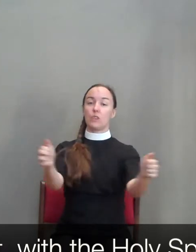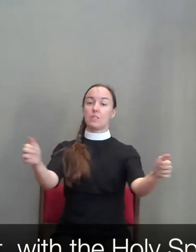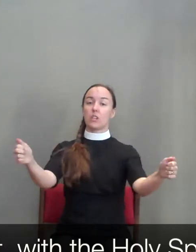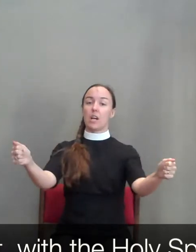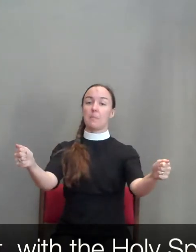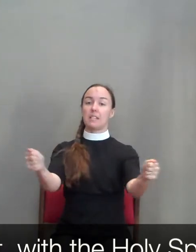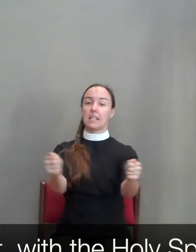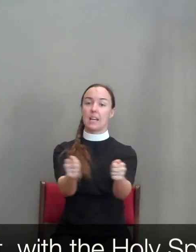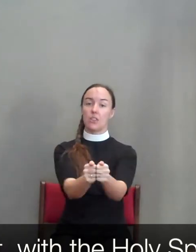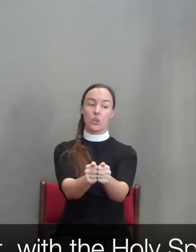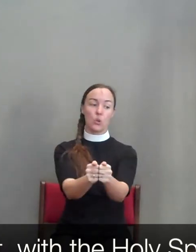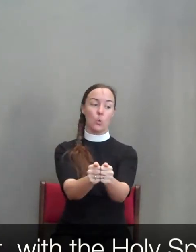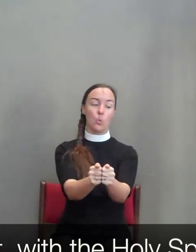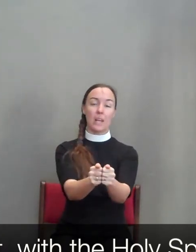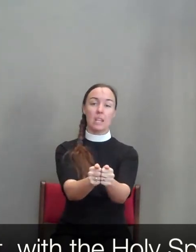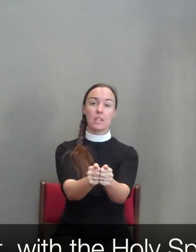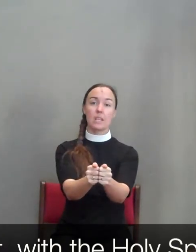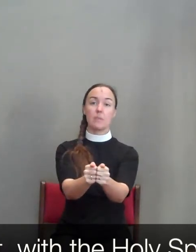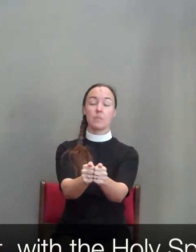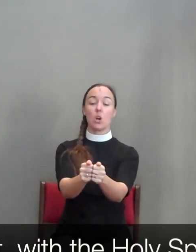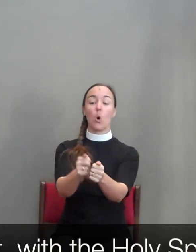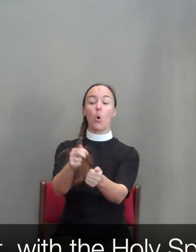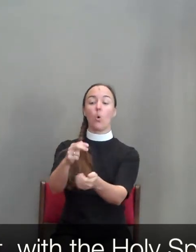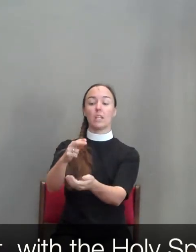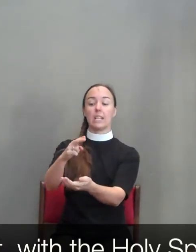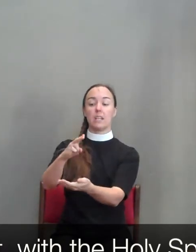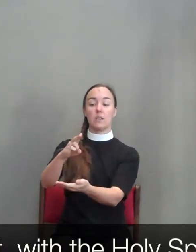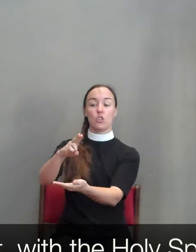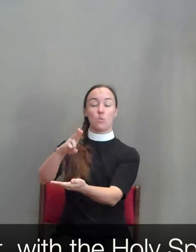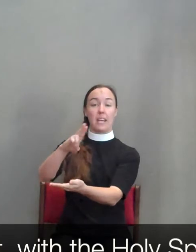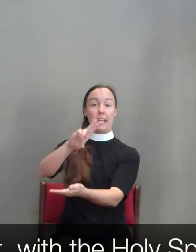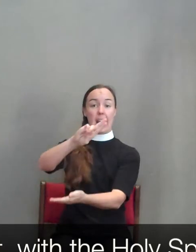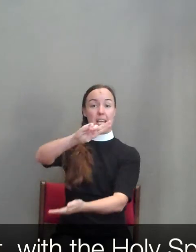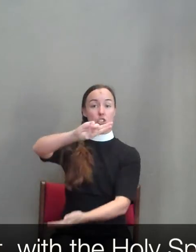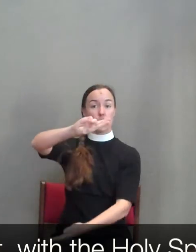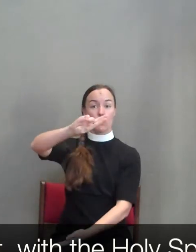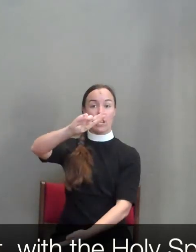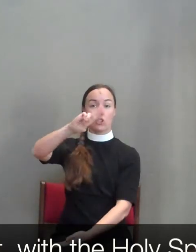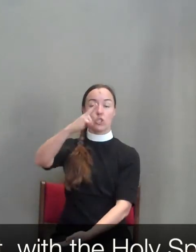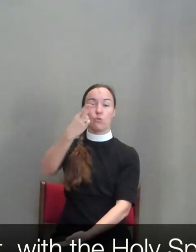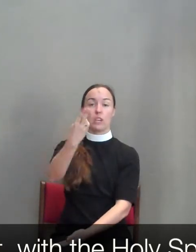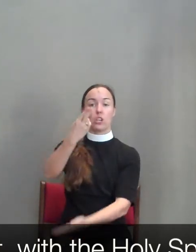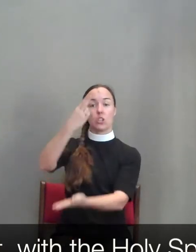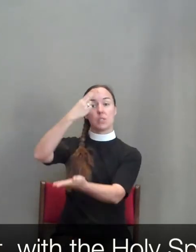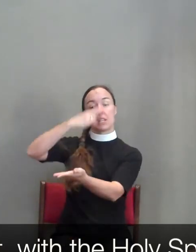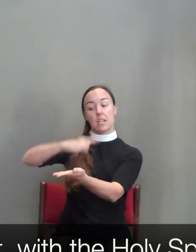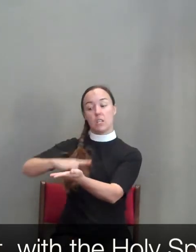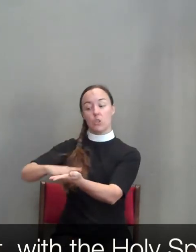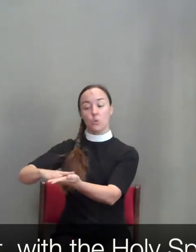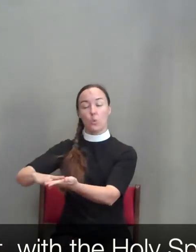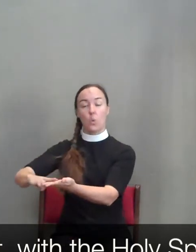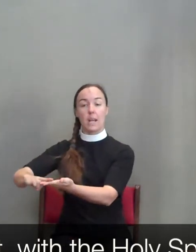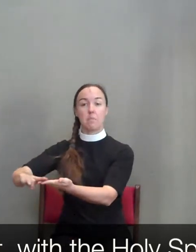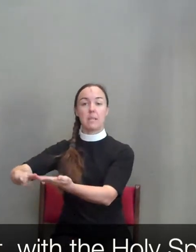fists are coming together, with, holy, you make an H, got your two fingers, you wipe it.